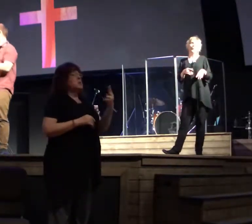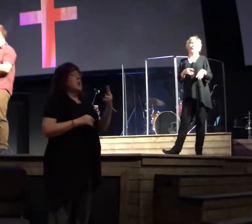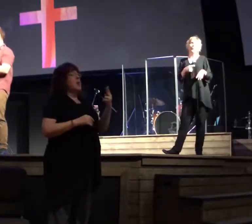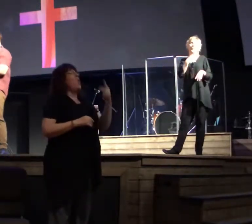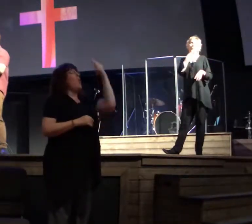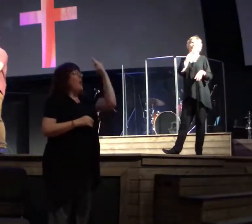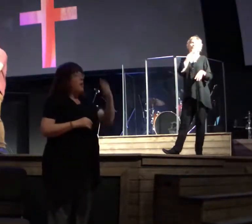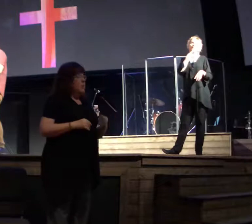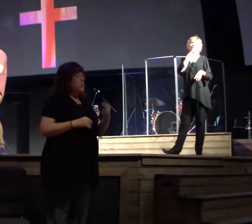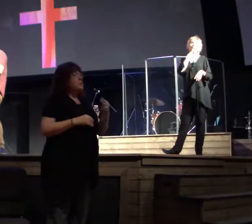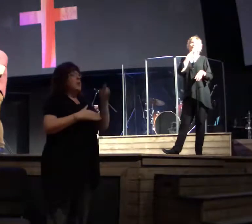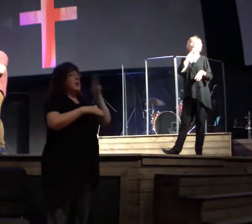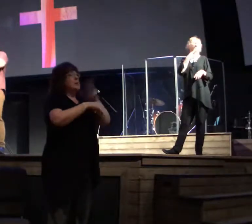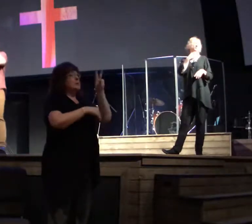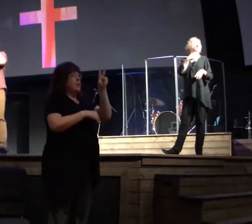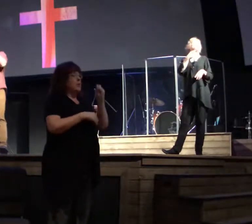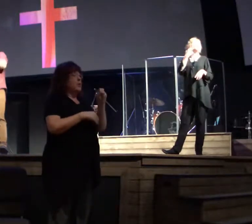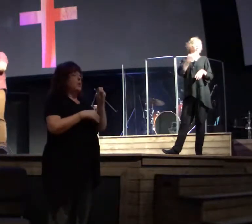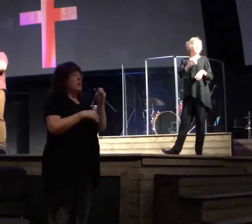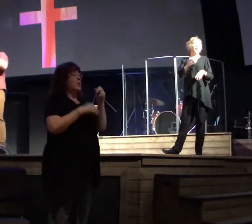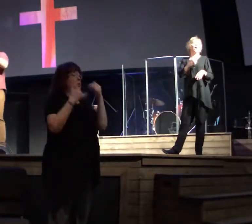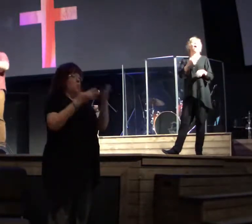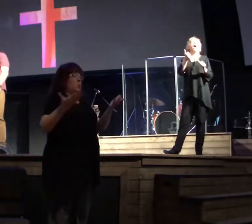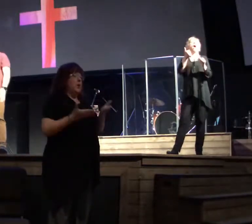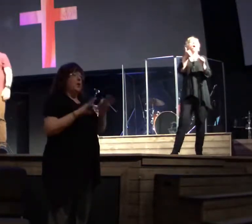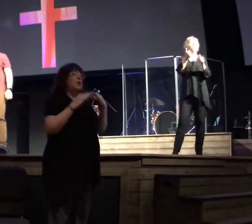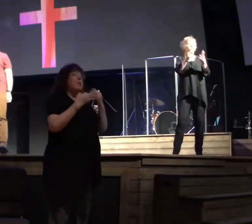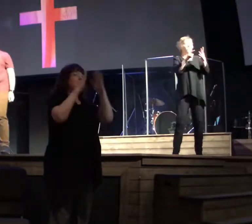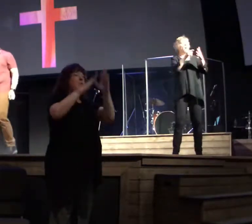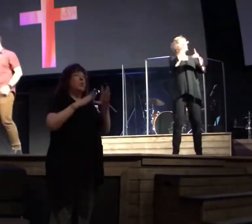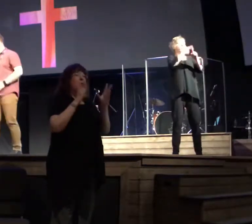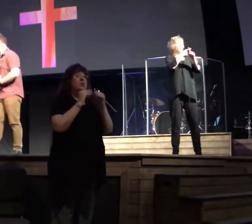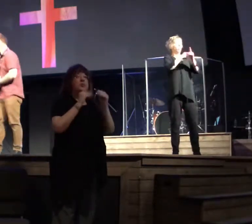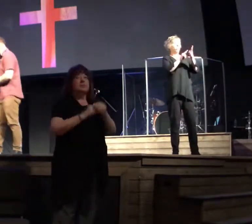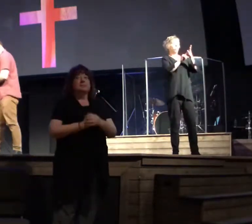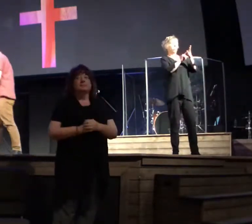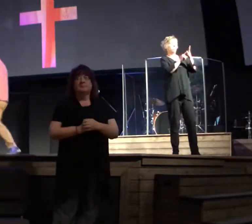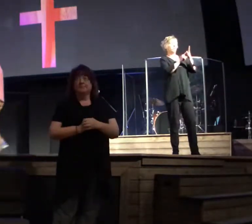every third Thursday at 6:30 p.m. right here. Family, have a great service.